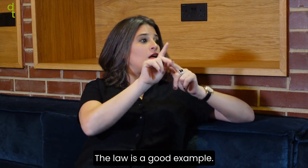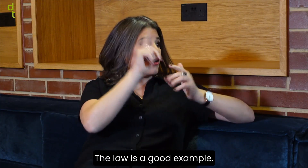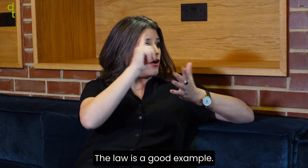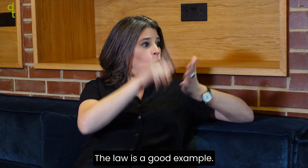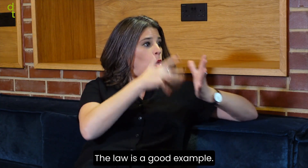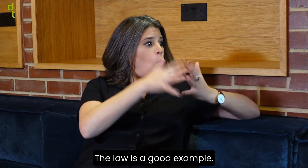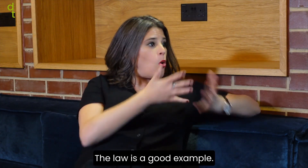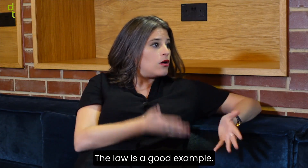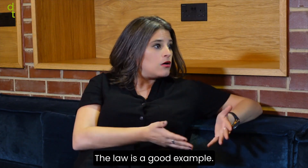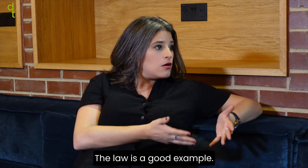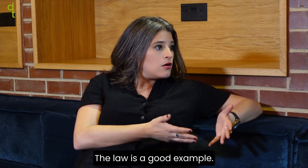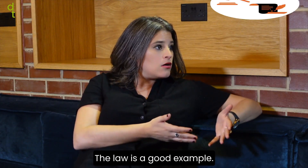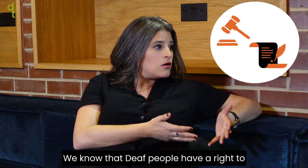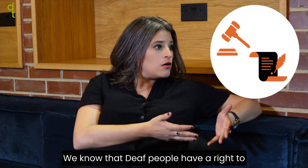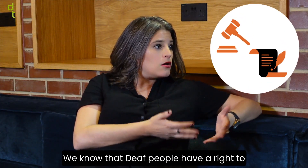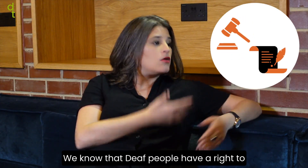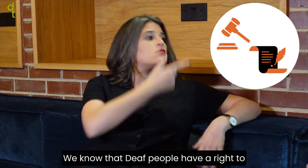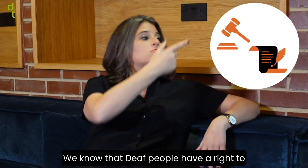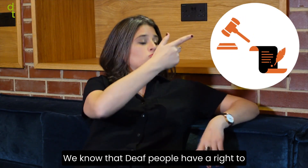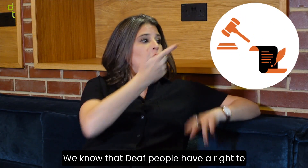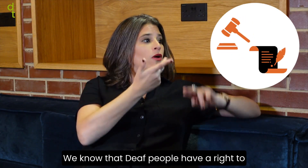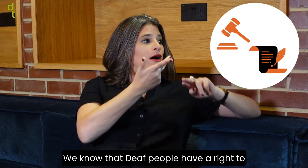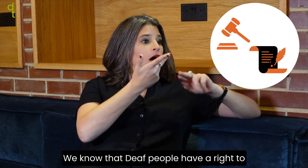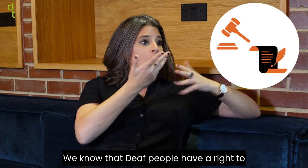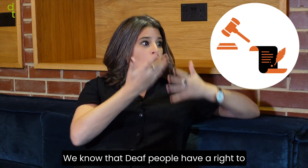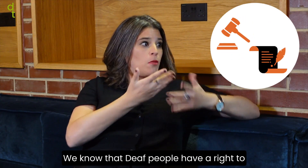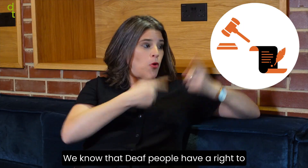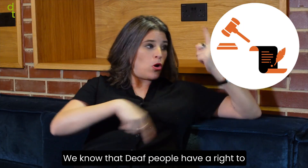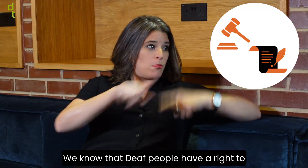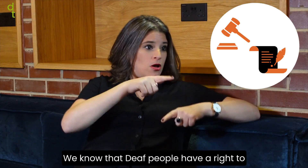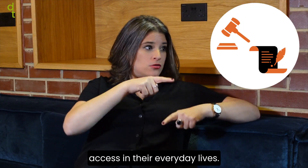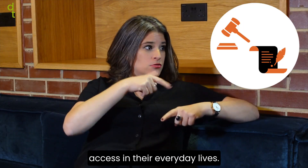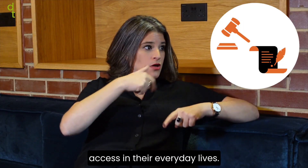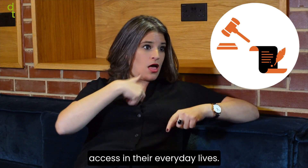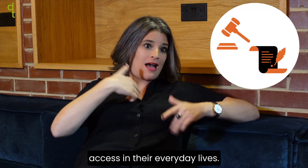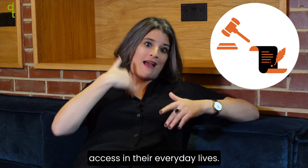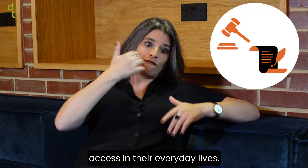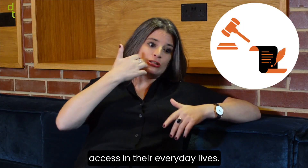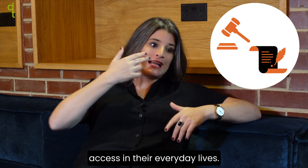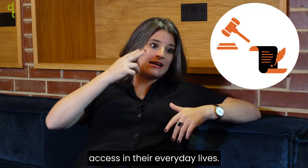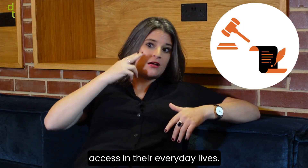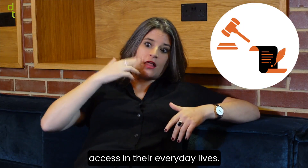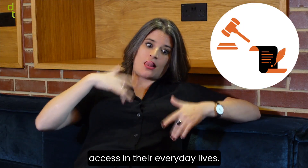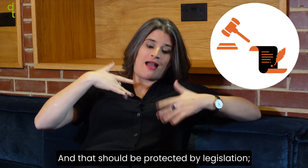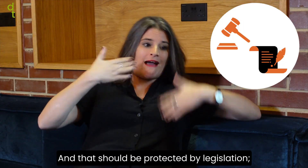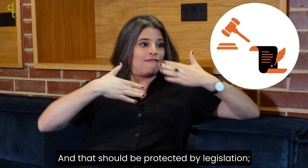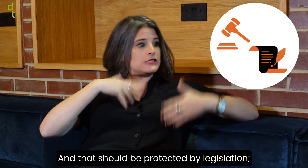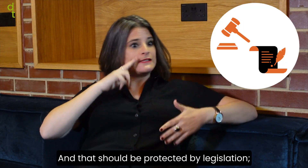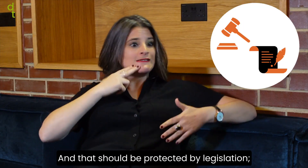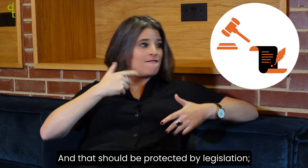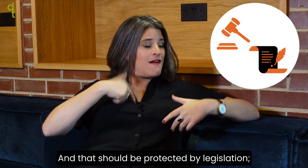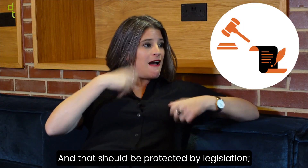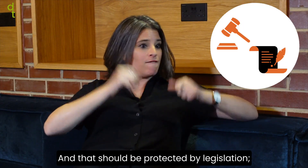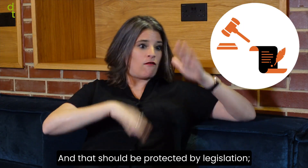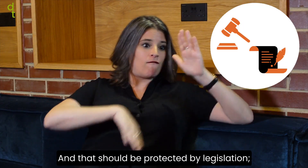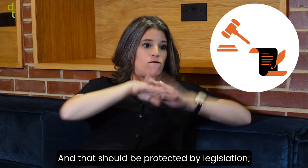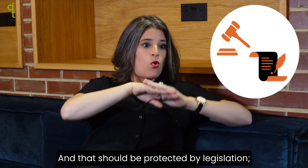The law is a good example. We know that deaf people have a right to access in their everyday lives, and that should be protected